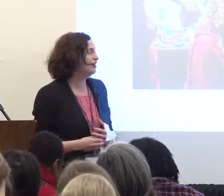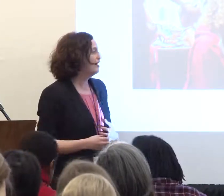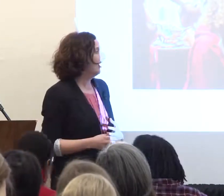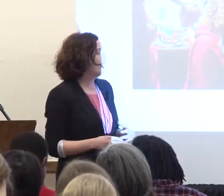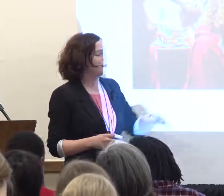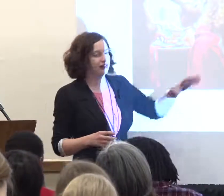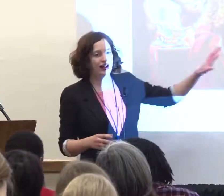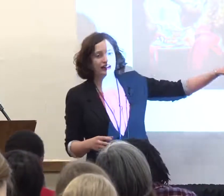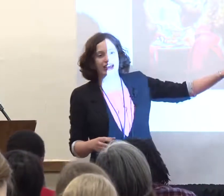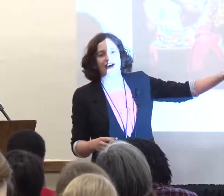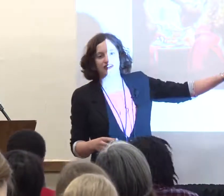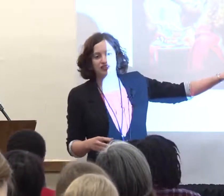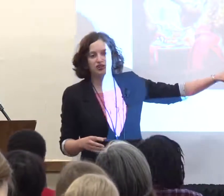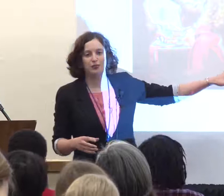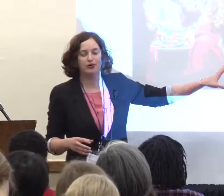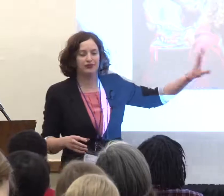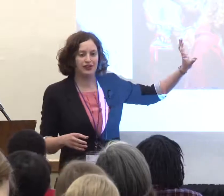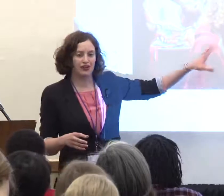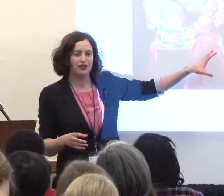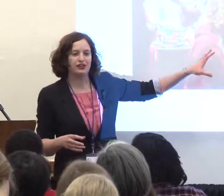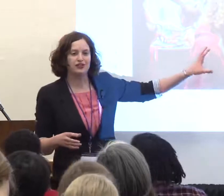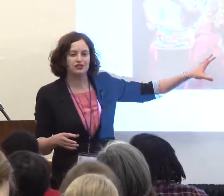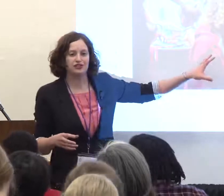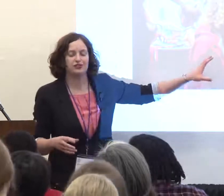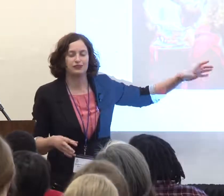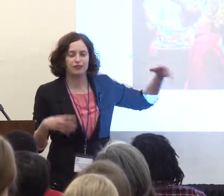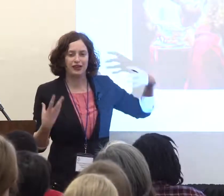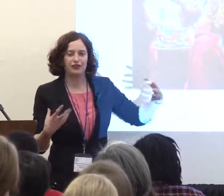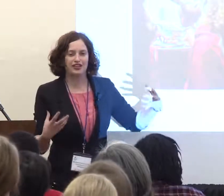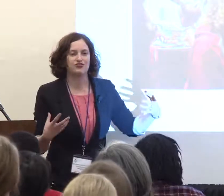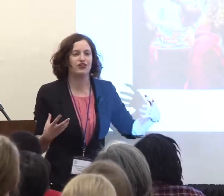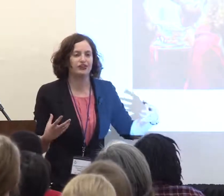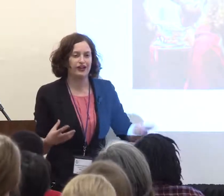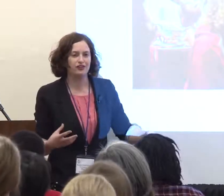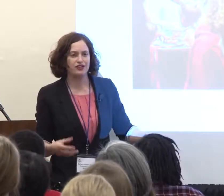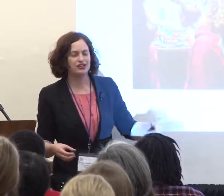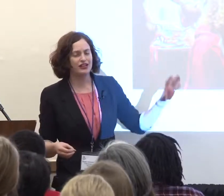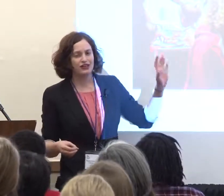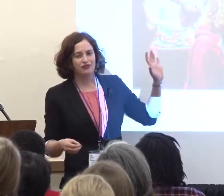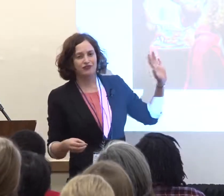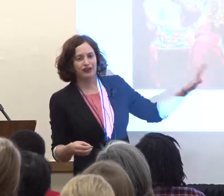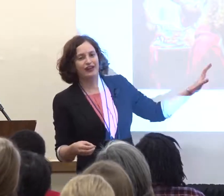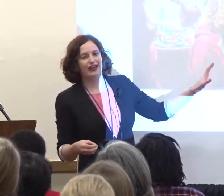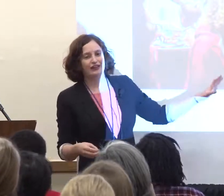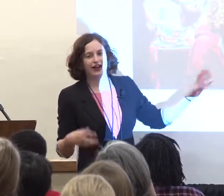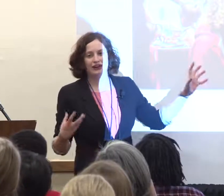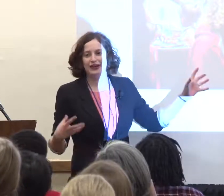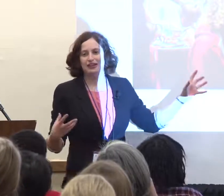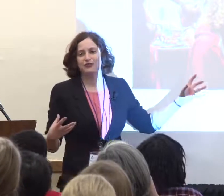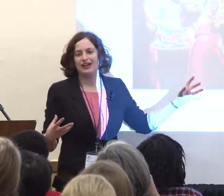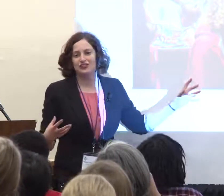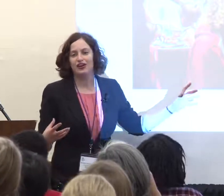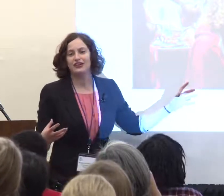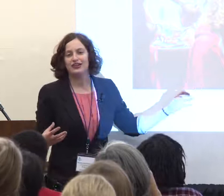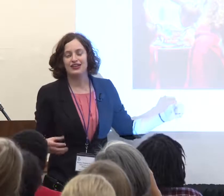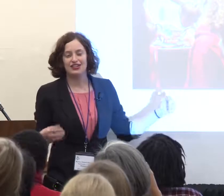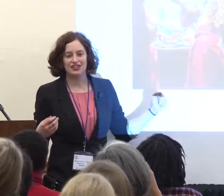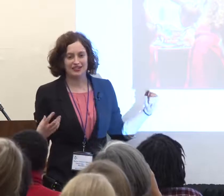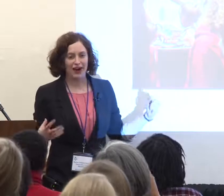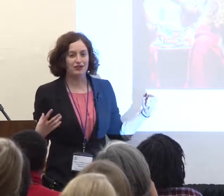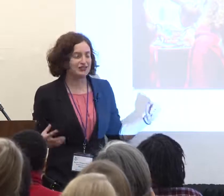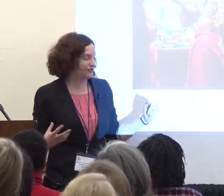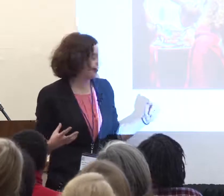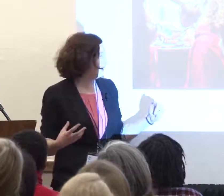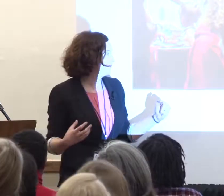speaker. They're not going to have any trouble if they already use this big rise fall in their English, figuring out how to make the rise fall in